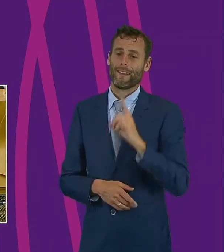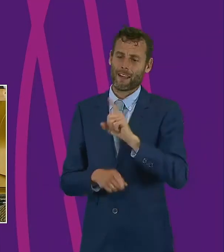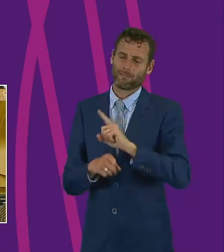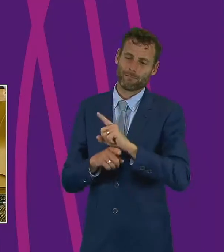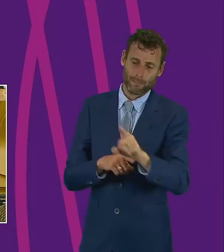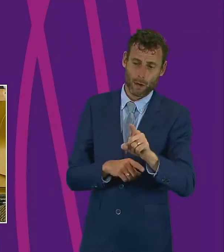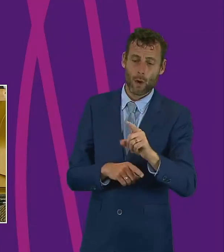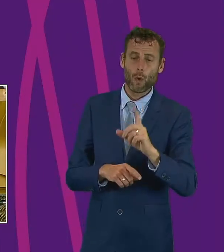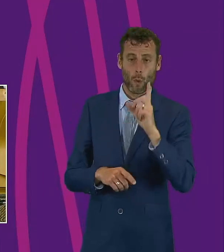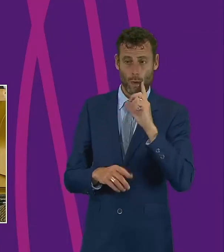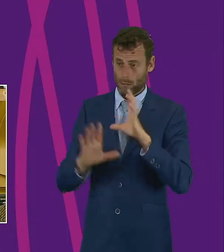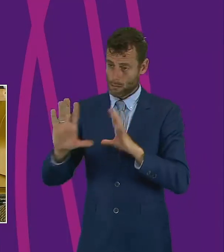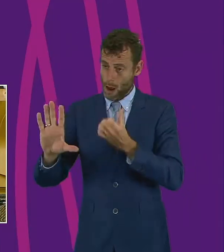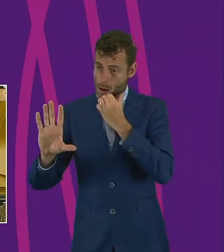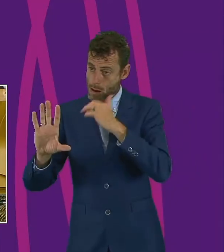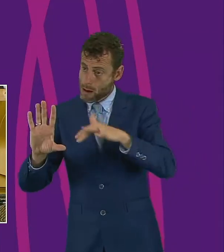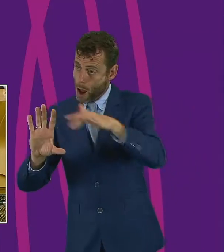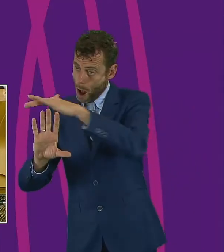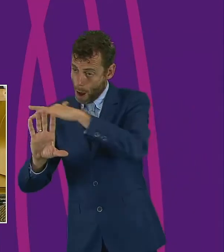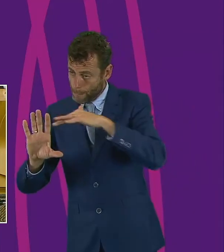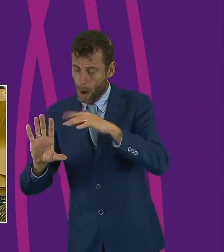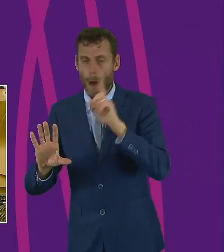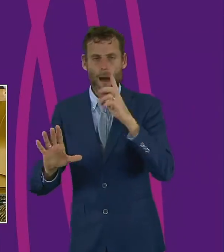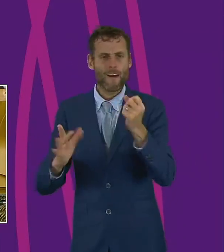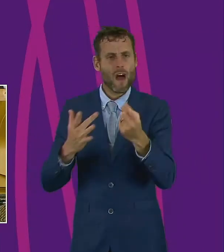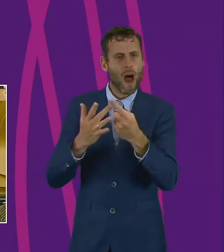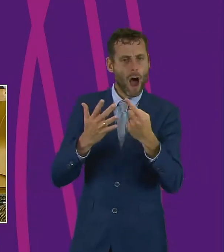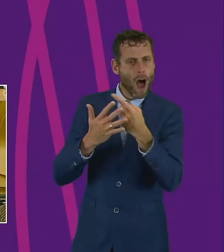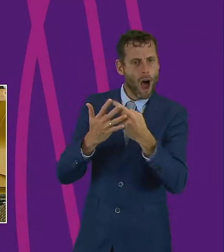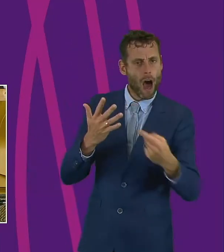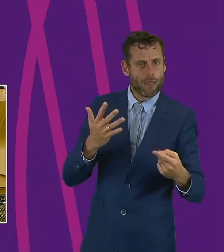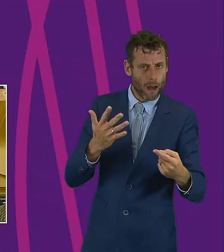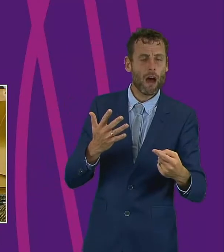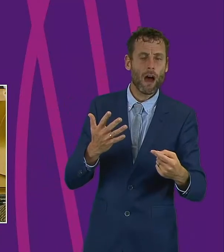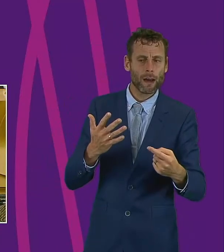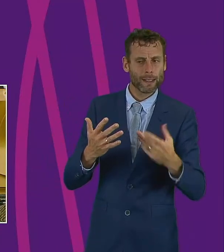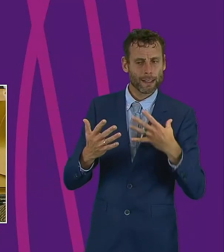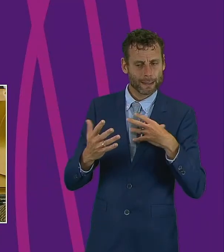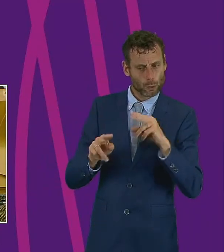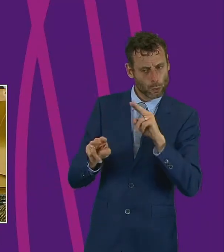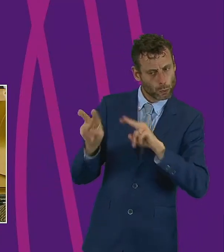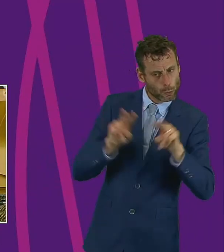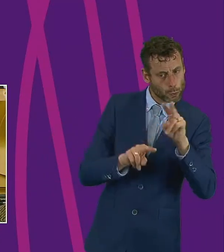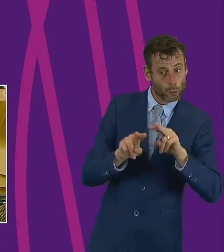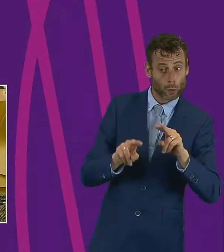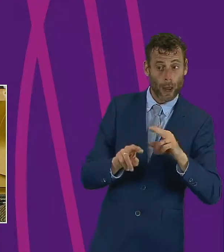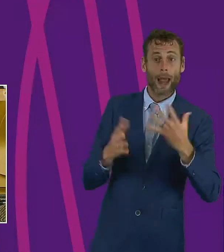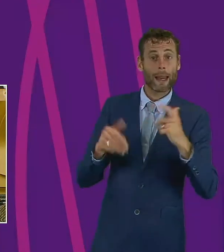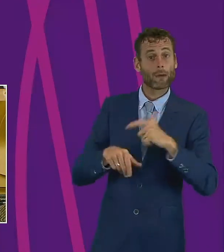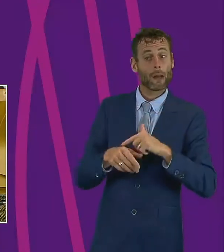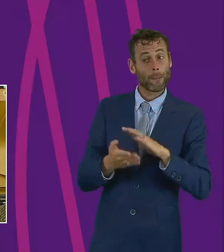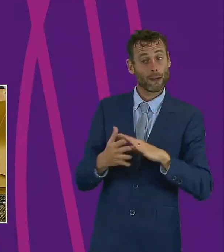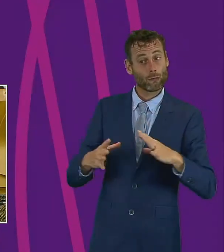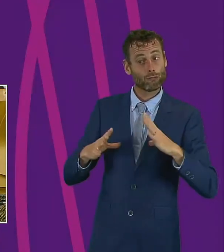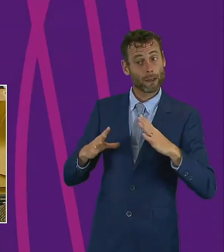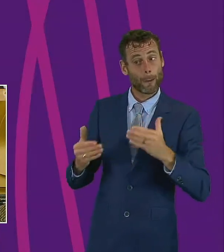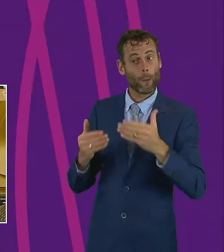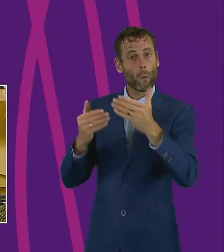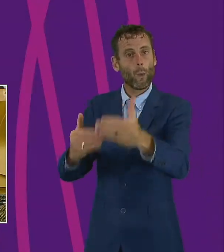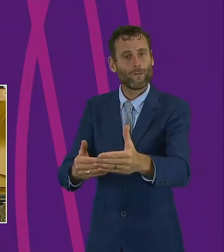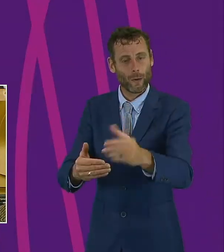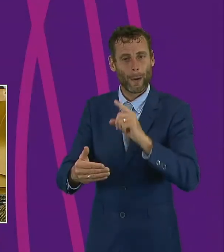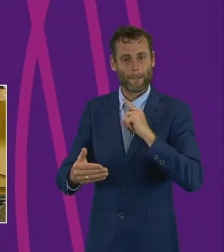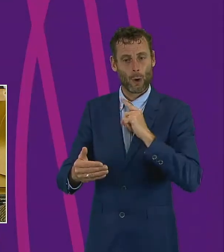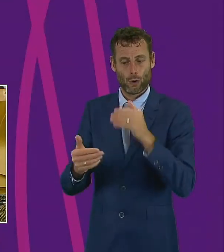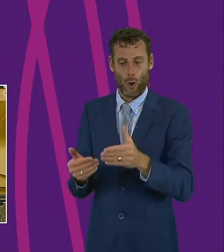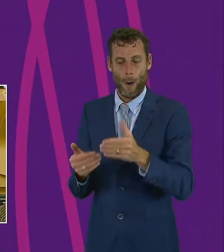that the situation in Aberdeen overall is sufficiently under control to start to lift restrictions that bring people into contact with each other and,